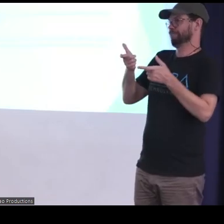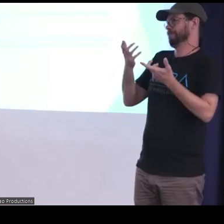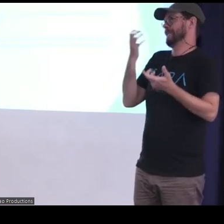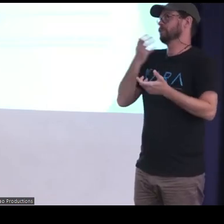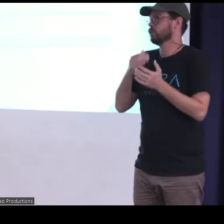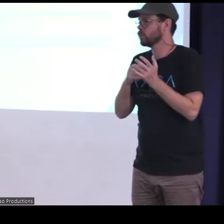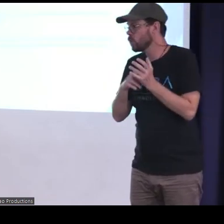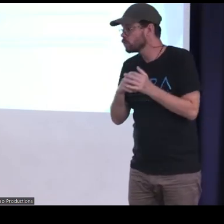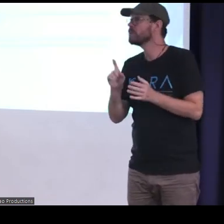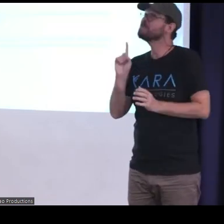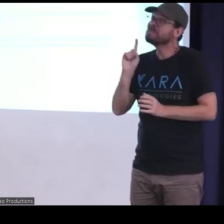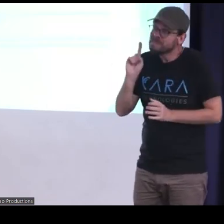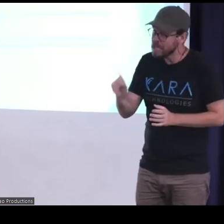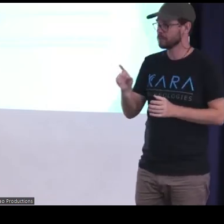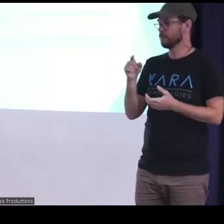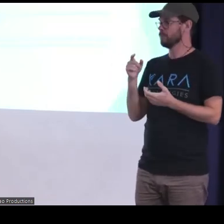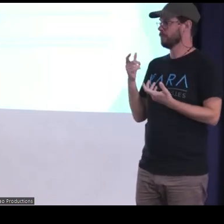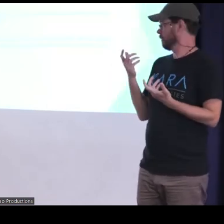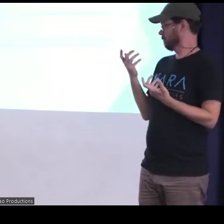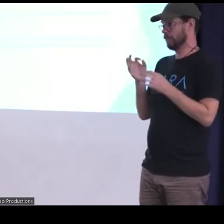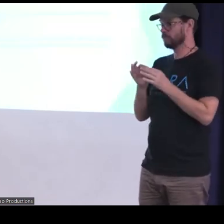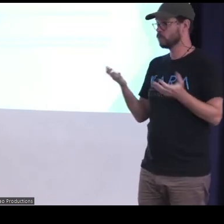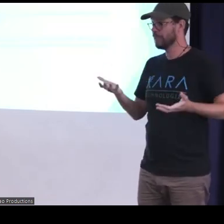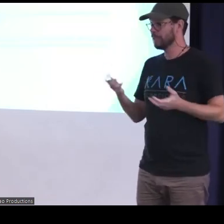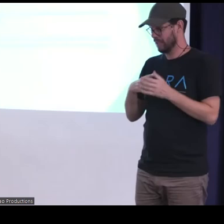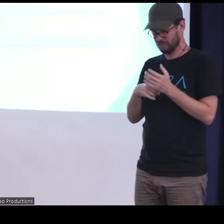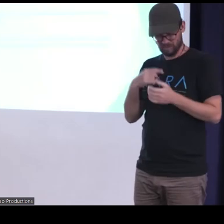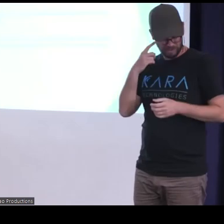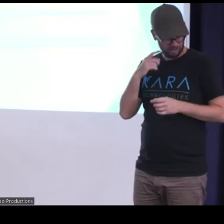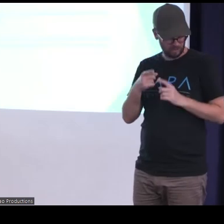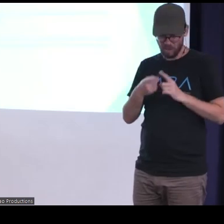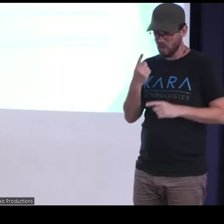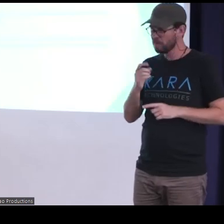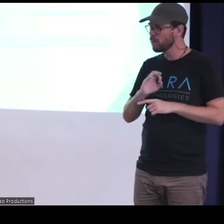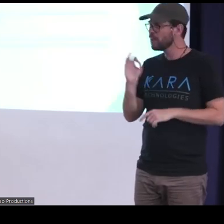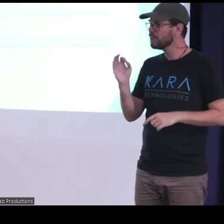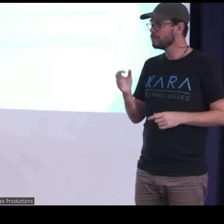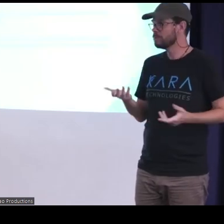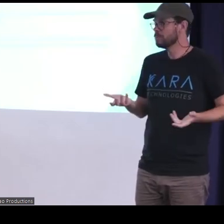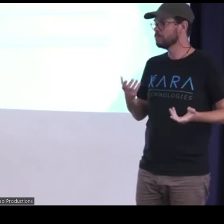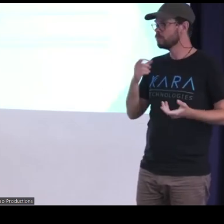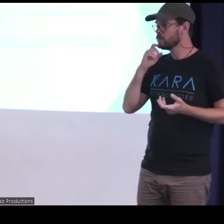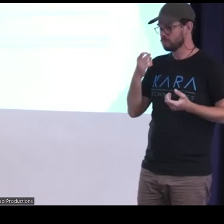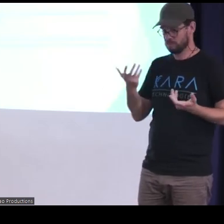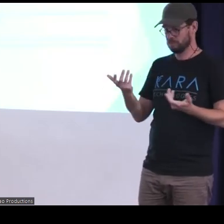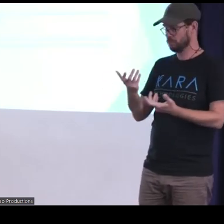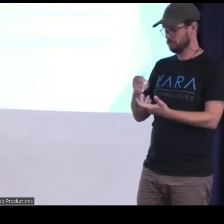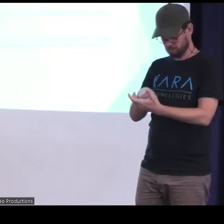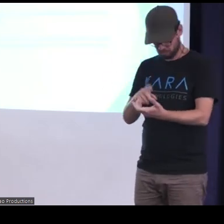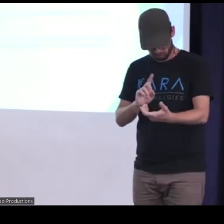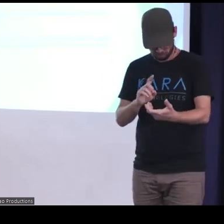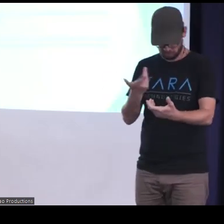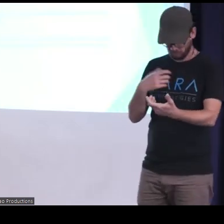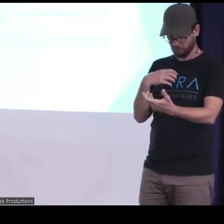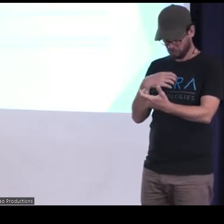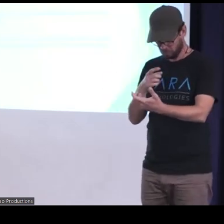I fortunately was not living in a flood prone area, but you know, where's the interpreter at 1 o'clock in the morning? They're not going to be popping up to